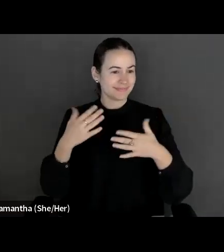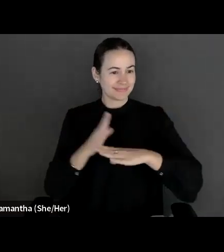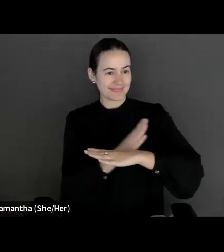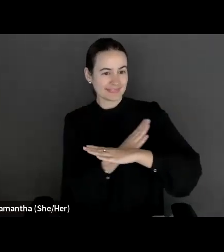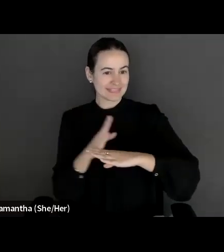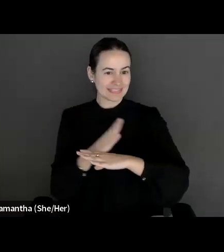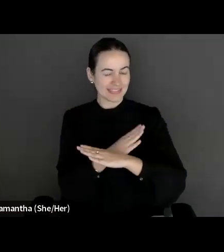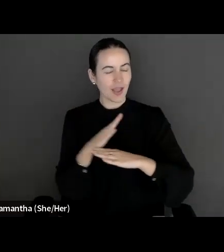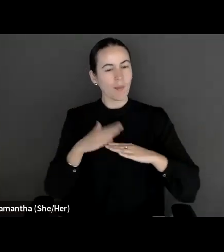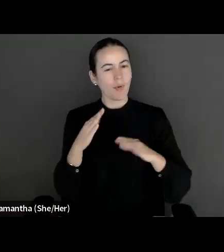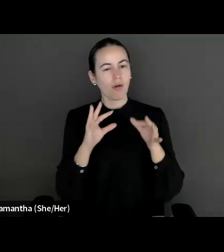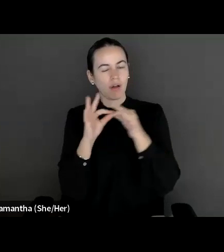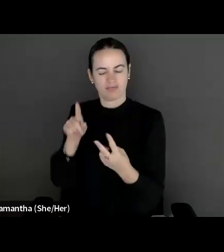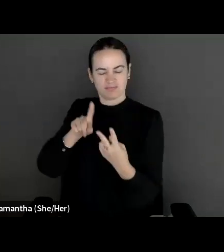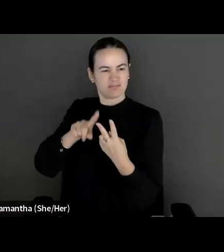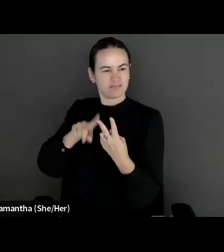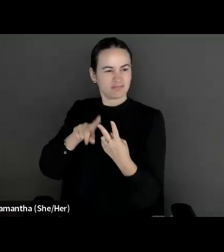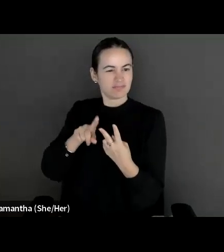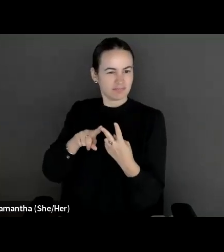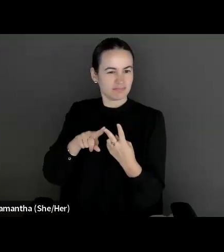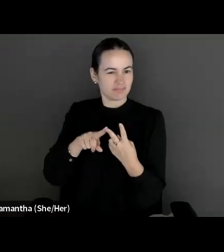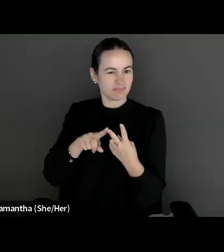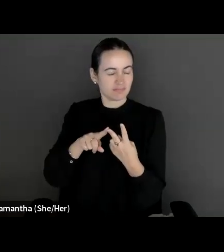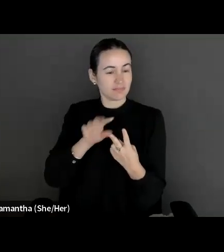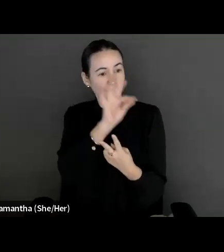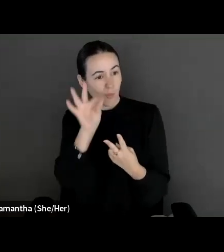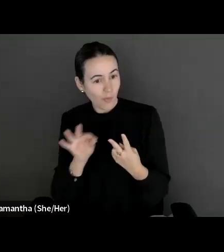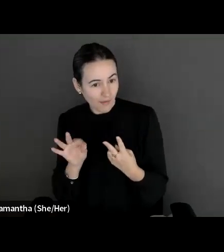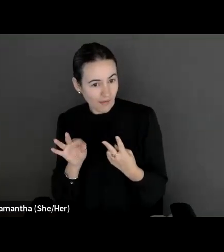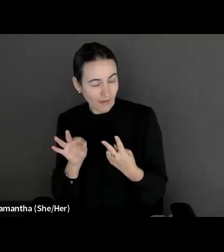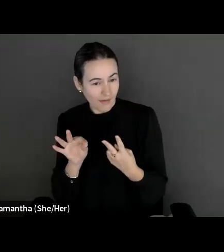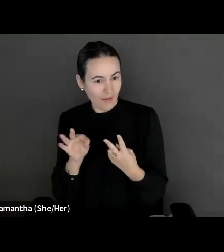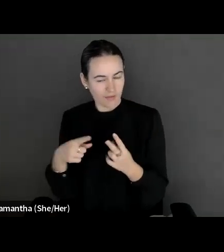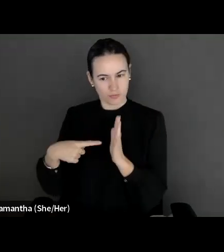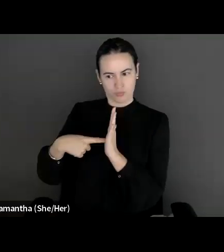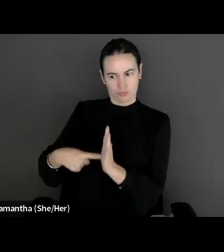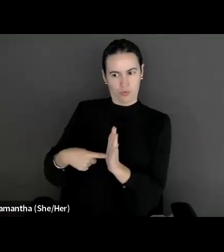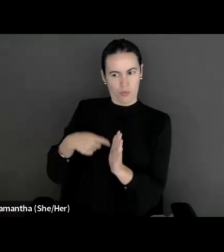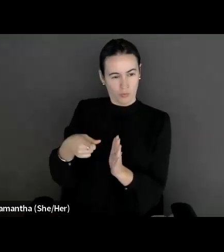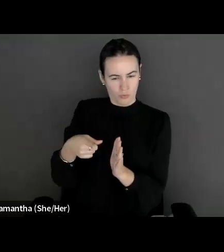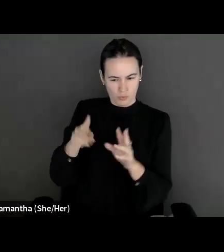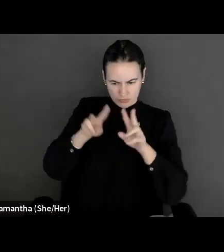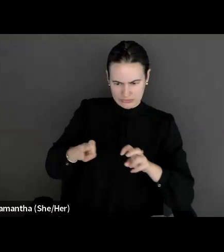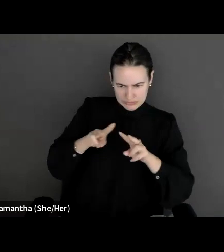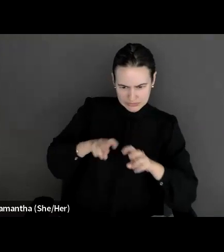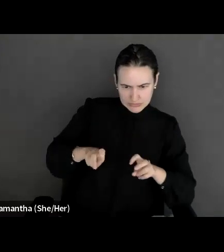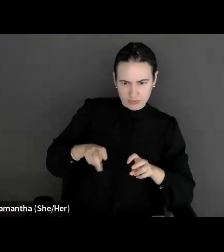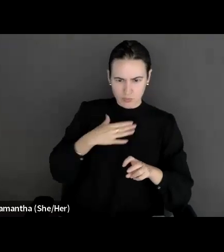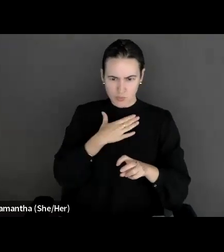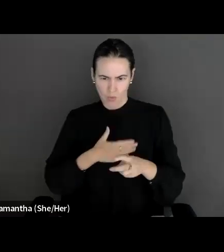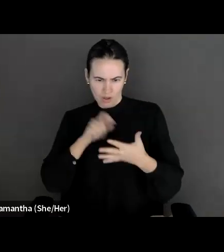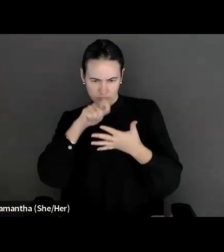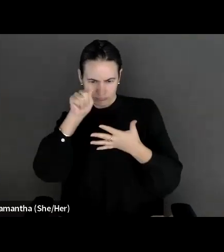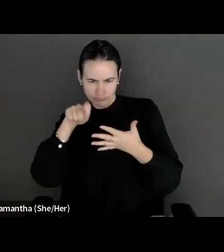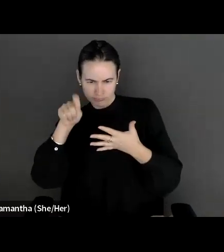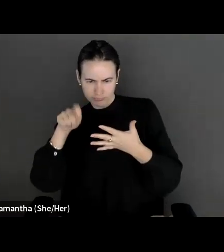test construct because they represent to raters what they actually should be looking for. However, in my